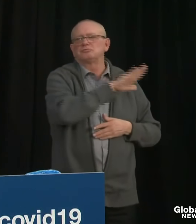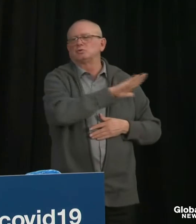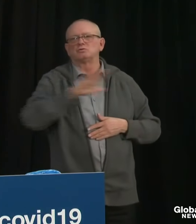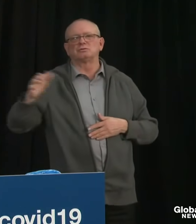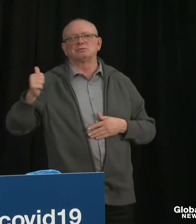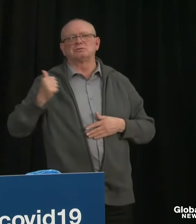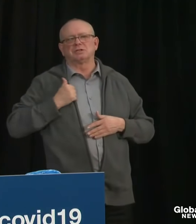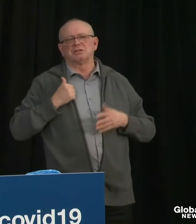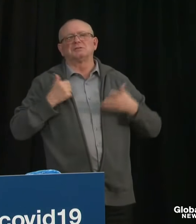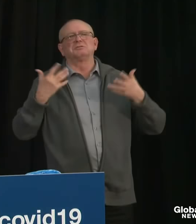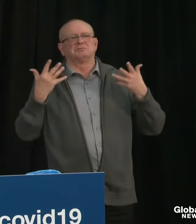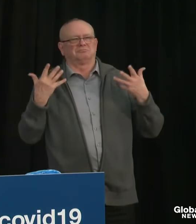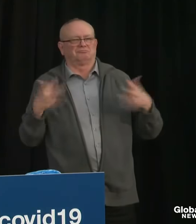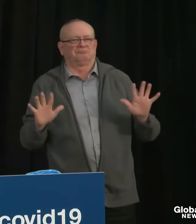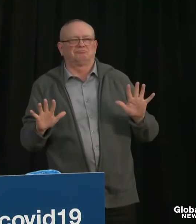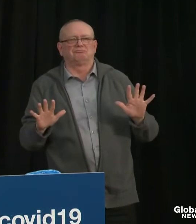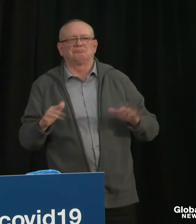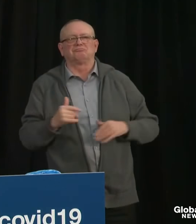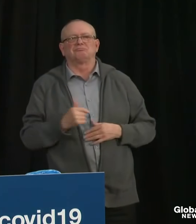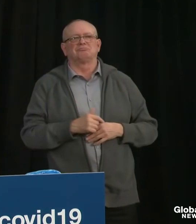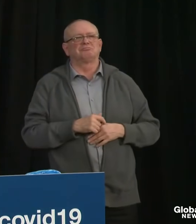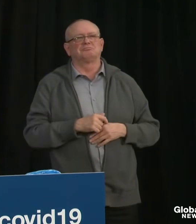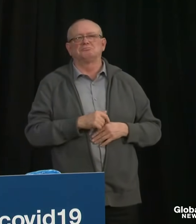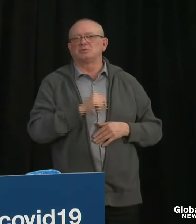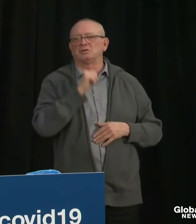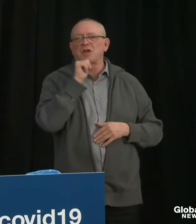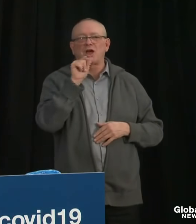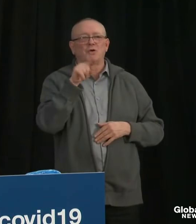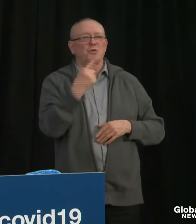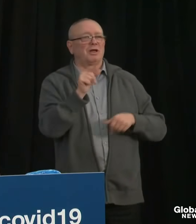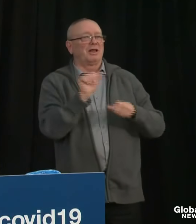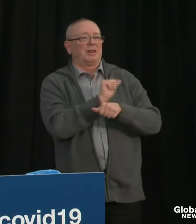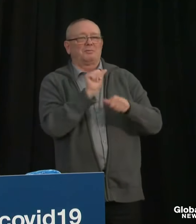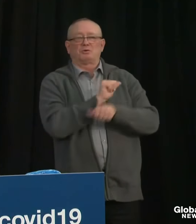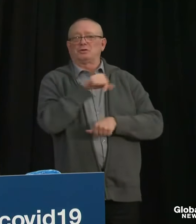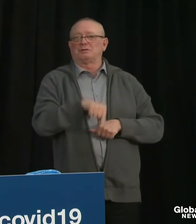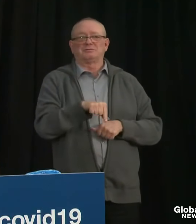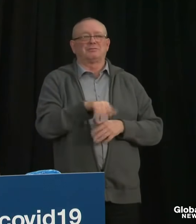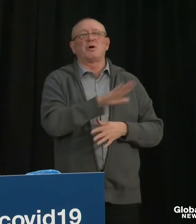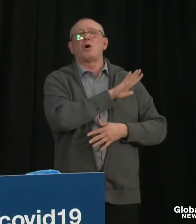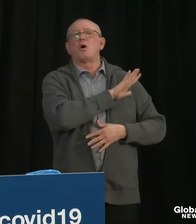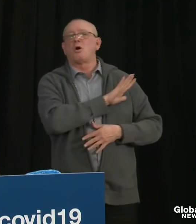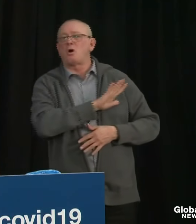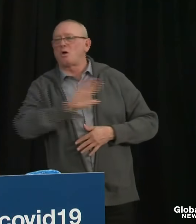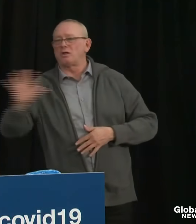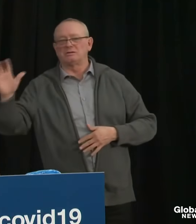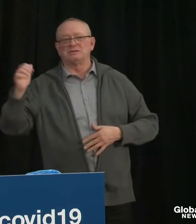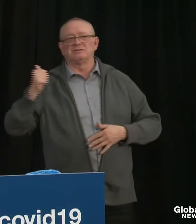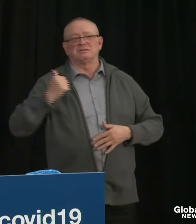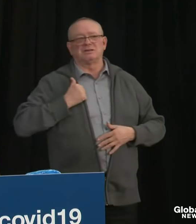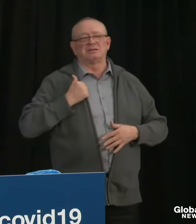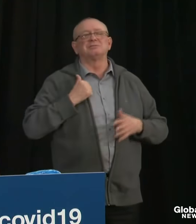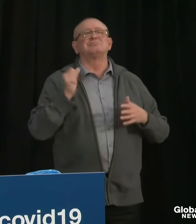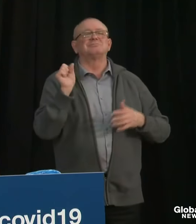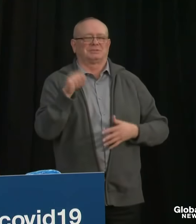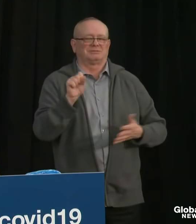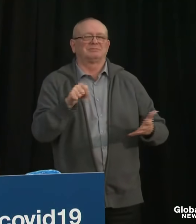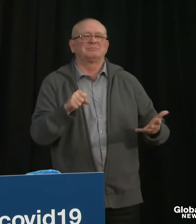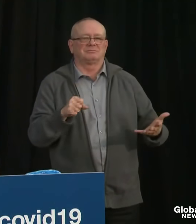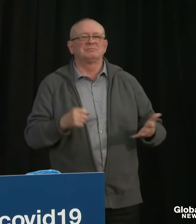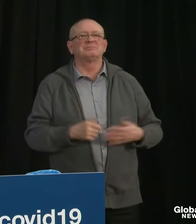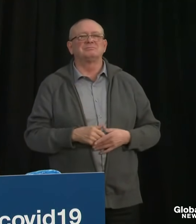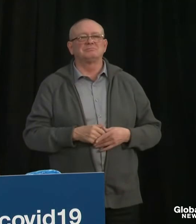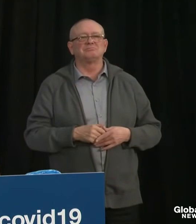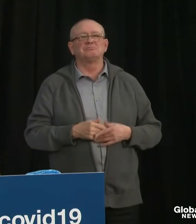the decision involves all those locations that have NHL teams. And so the critical piece is that we're able to find